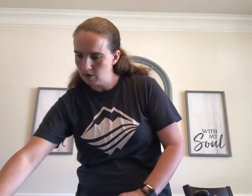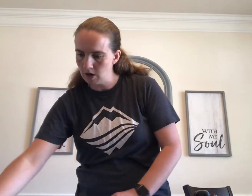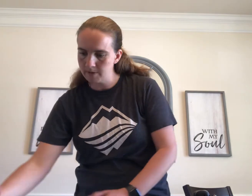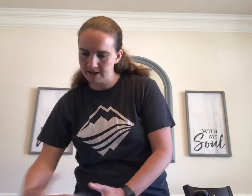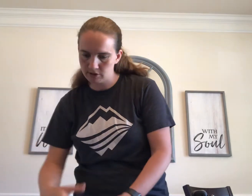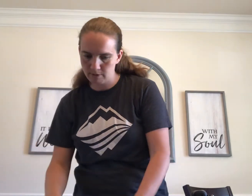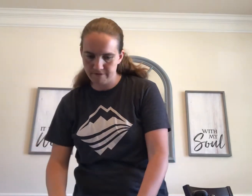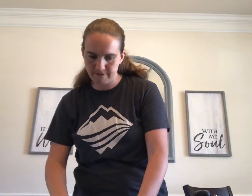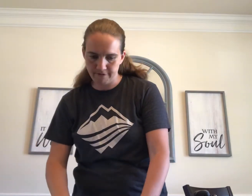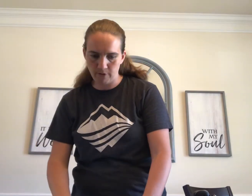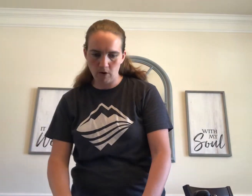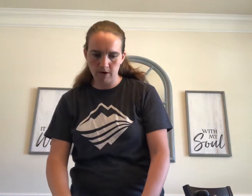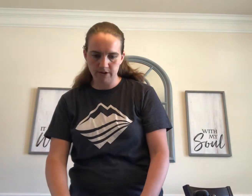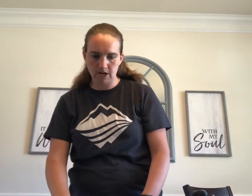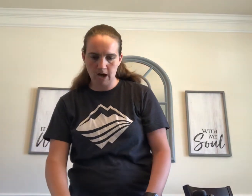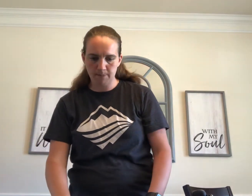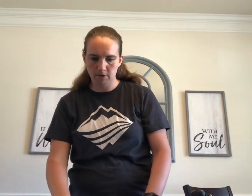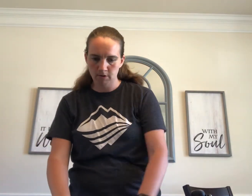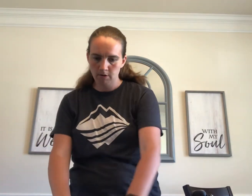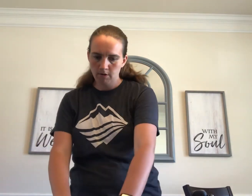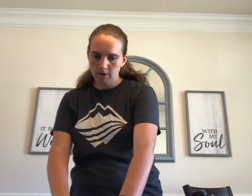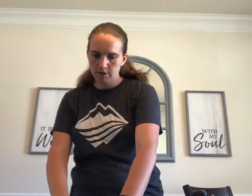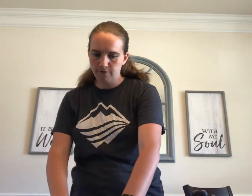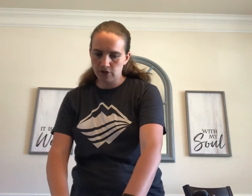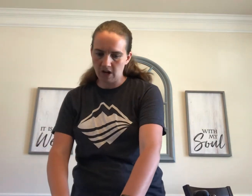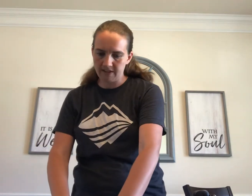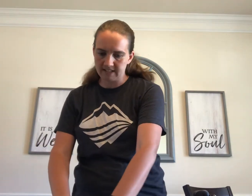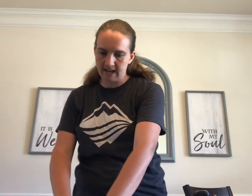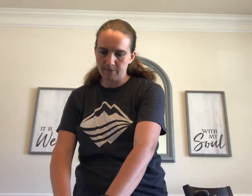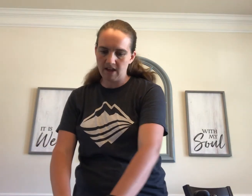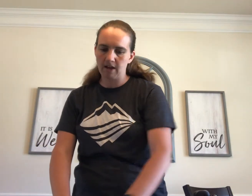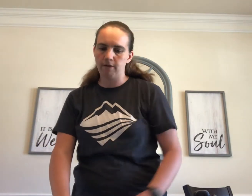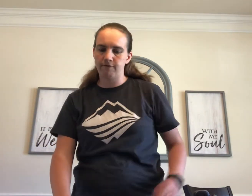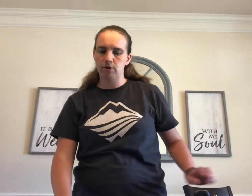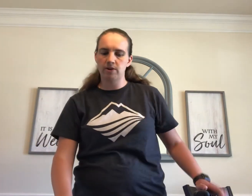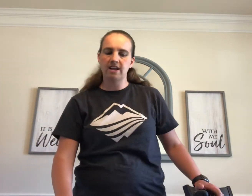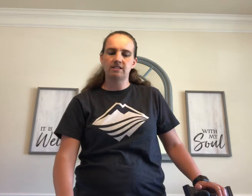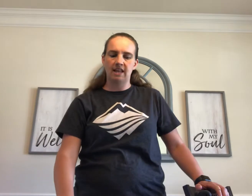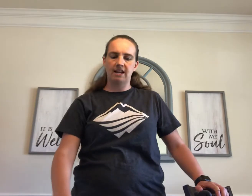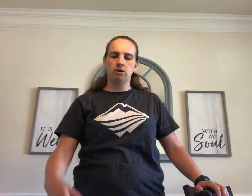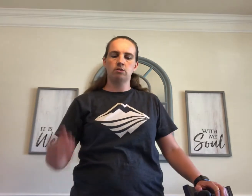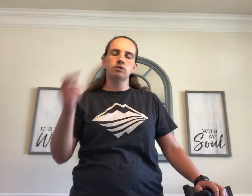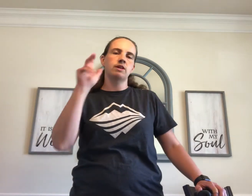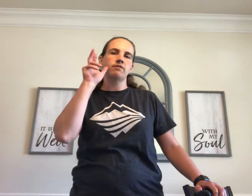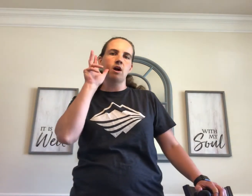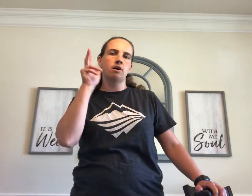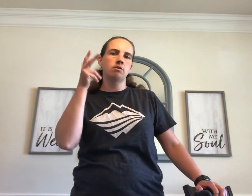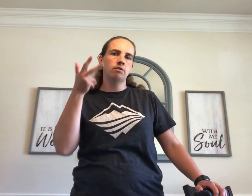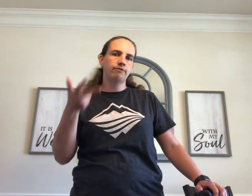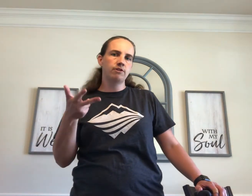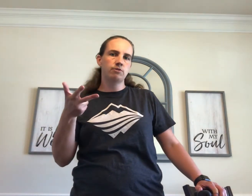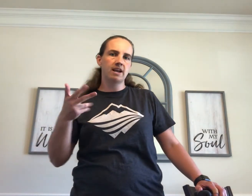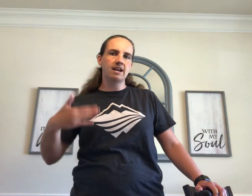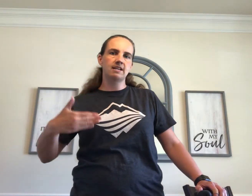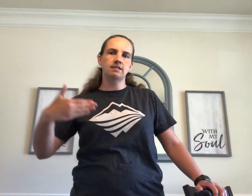On to page 354, the top, you've just got that same thing a few days later. So they've got few days